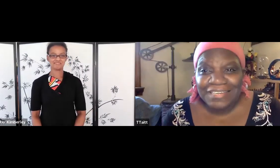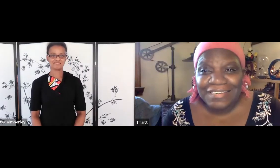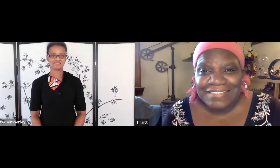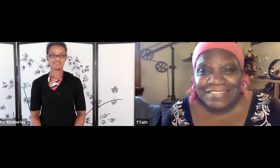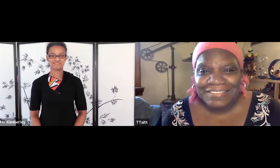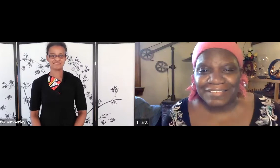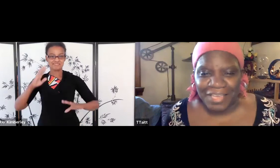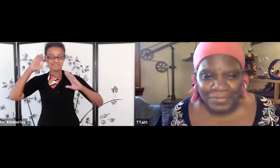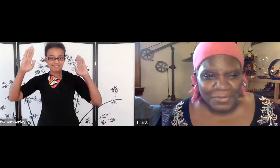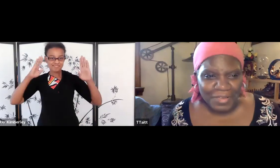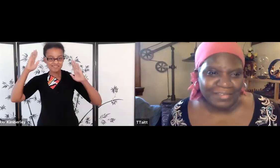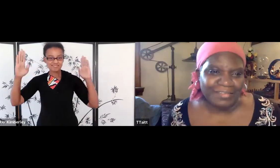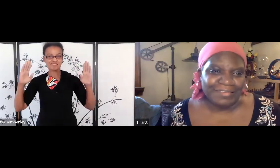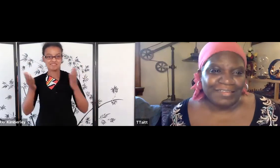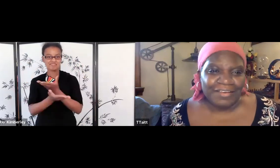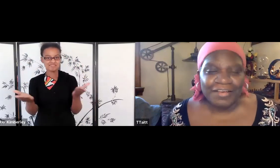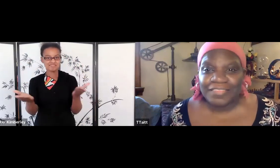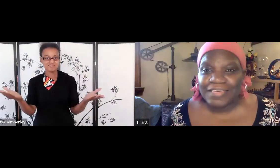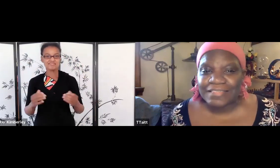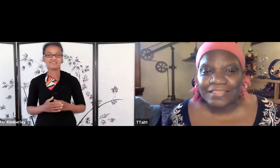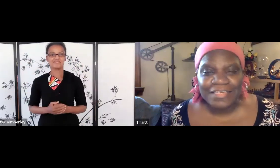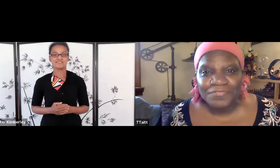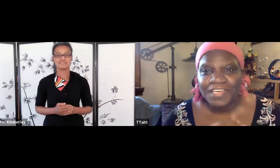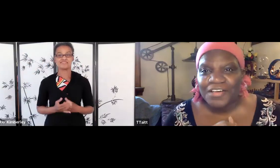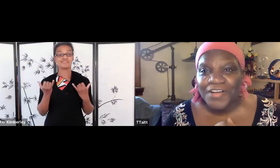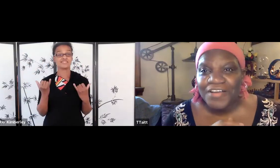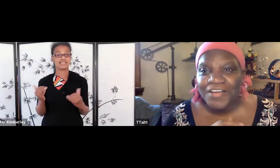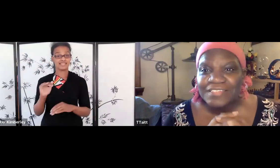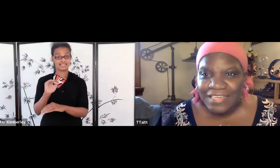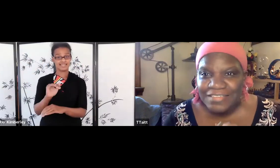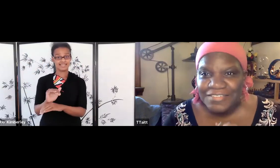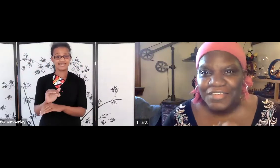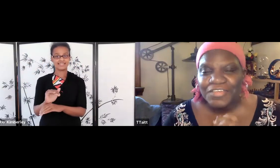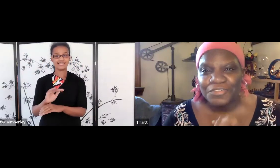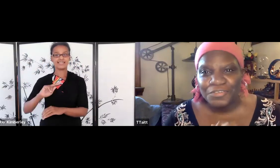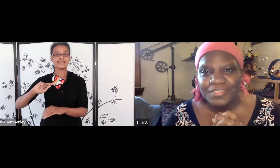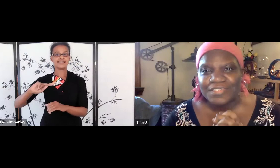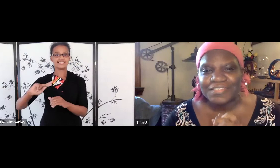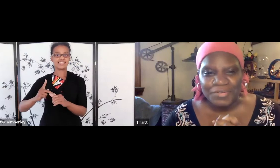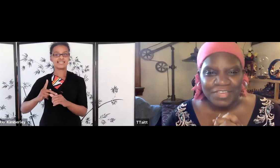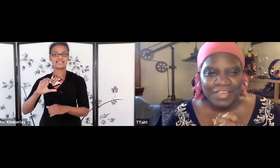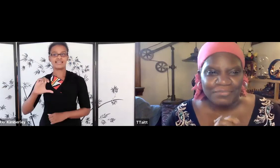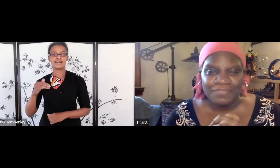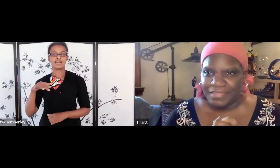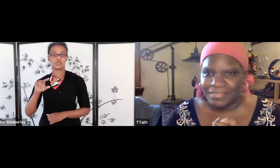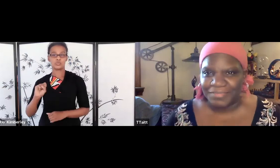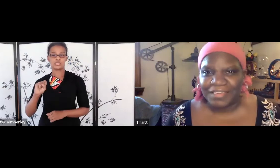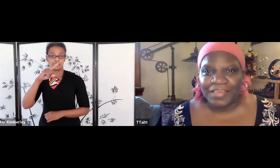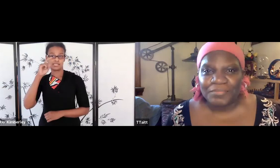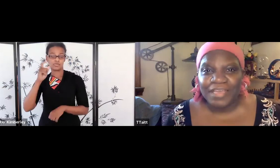Greetings, everyone. On this, the evening of our second Cahoots Summertime event. My